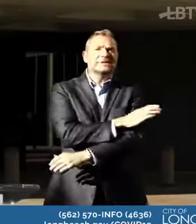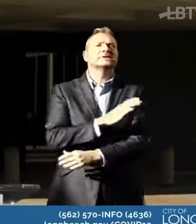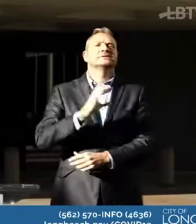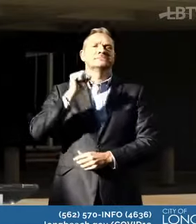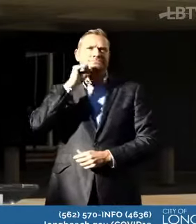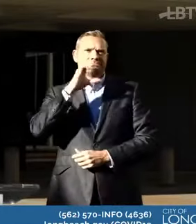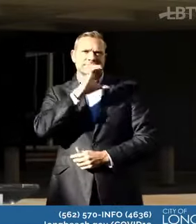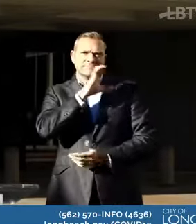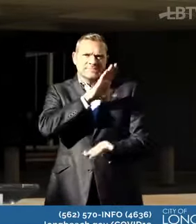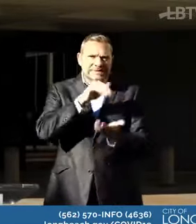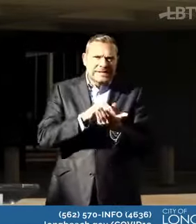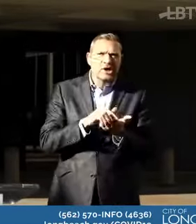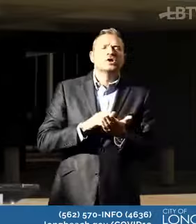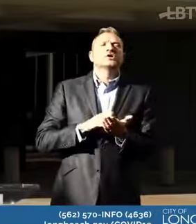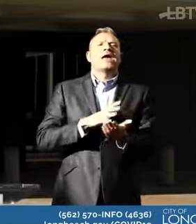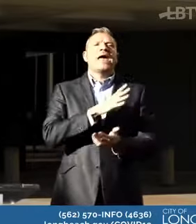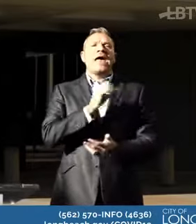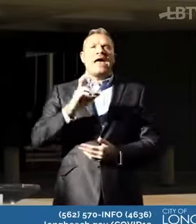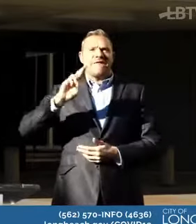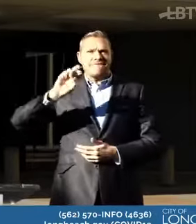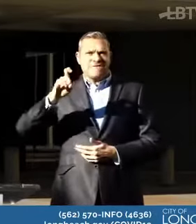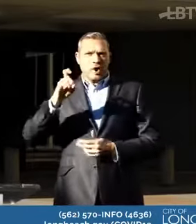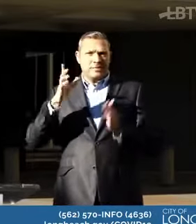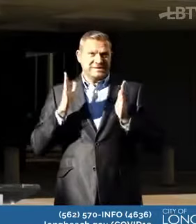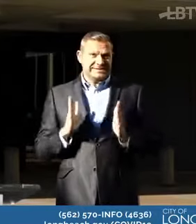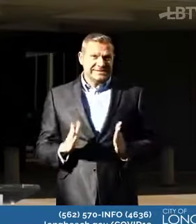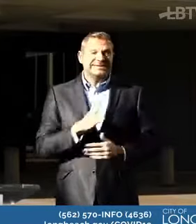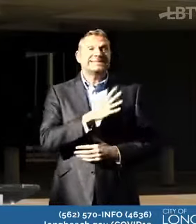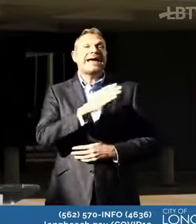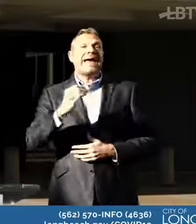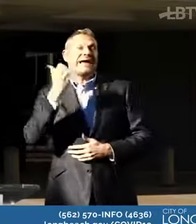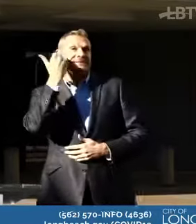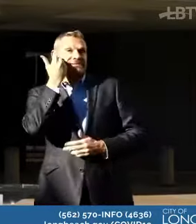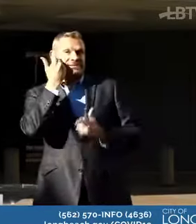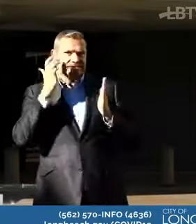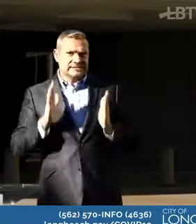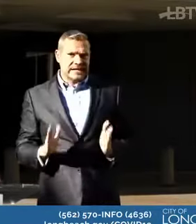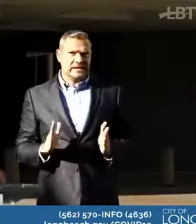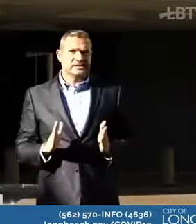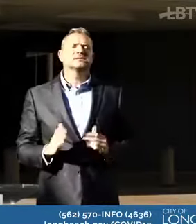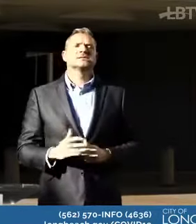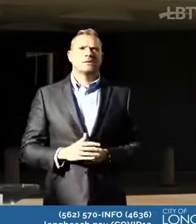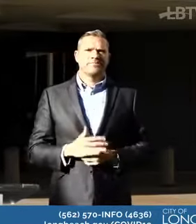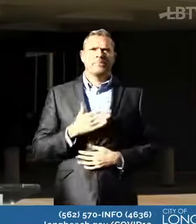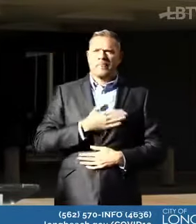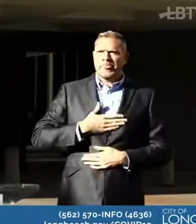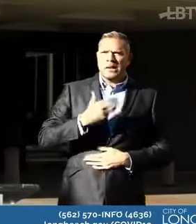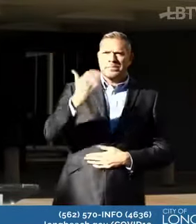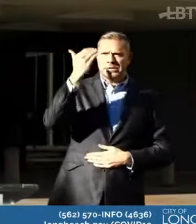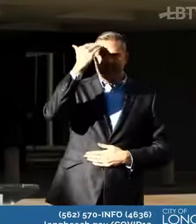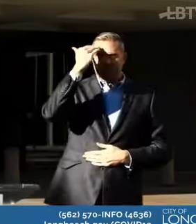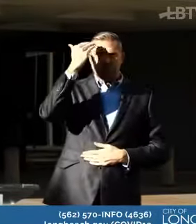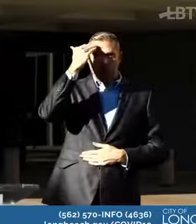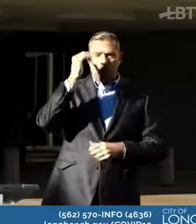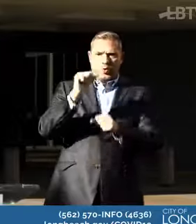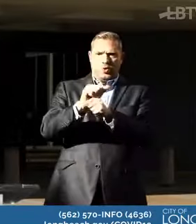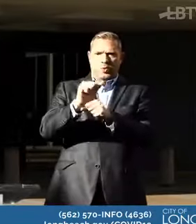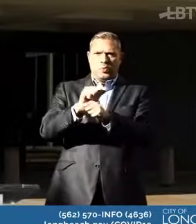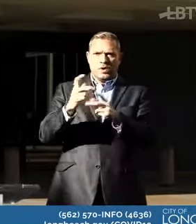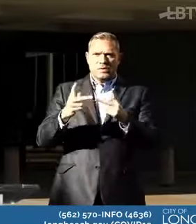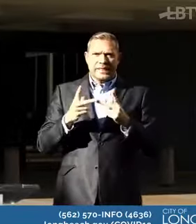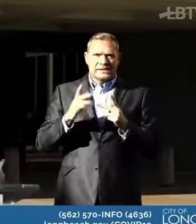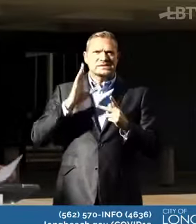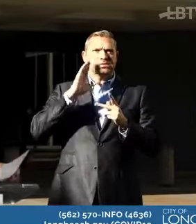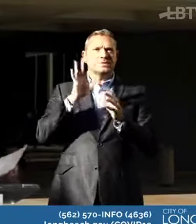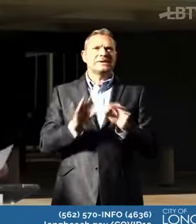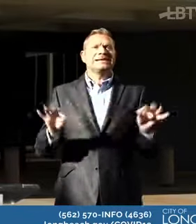dentists. Please know that our workplaces will be key places to distribute that information in this very, very first